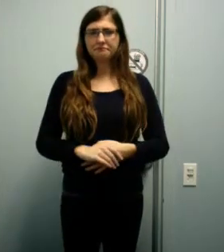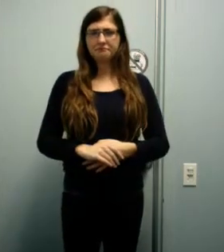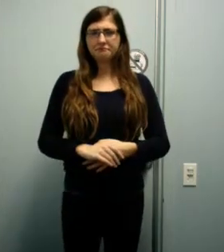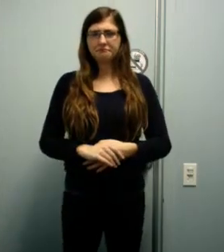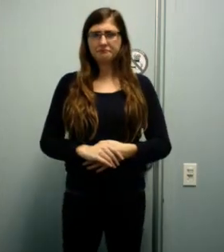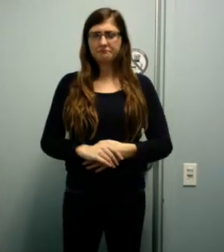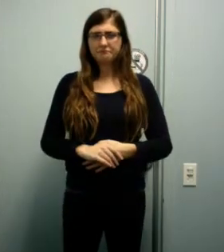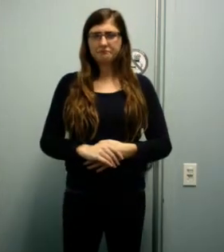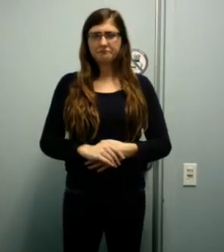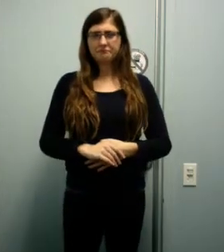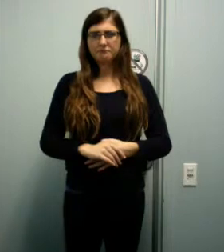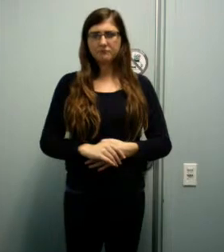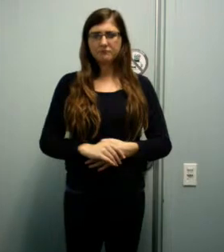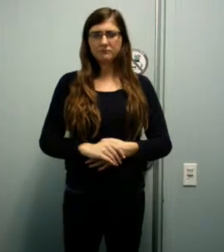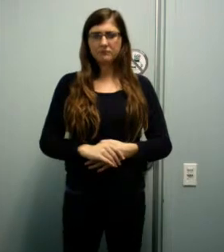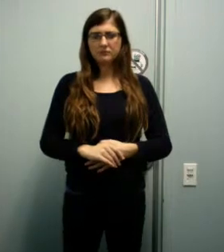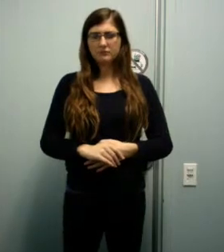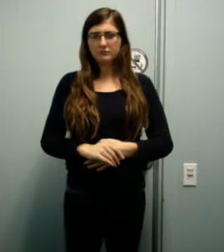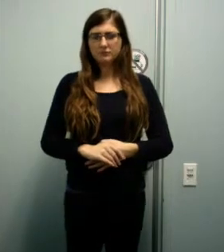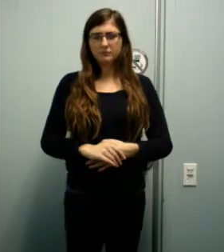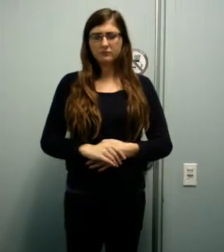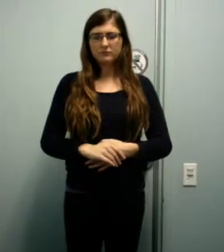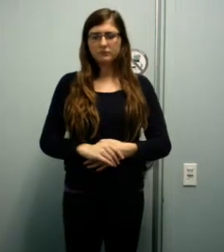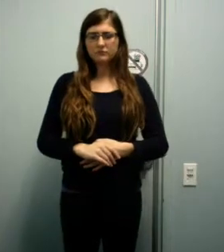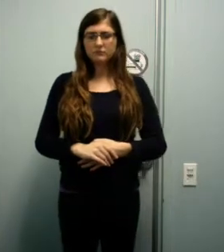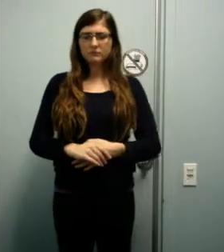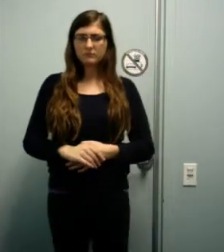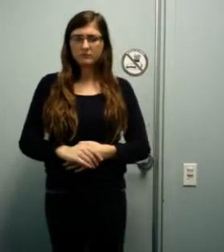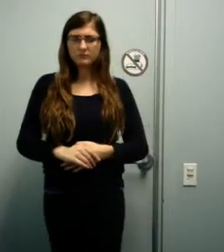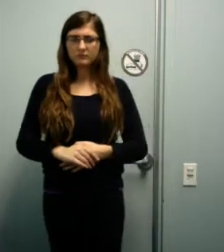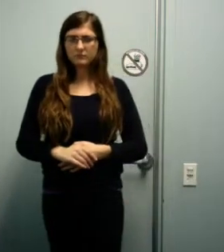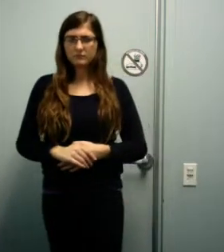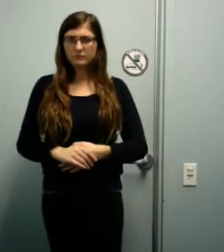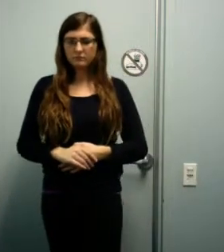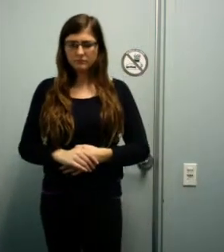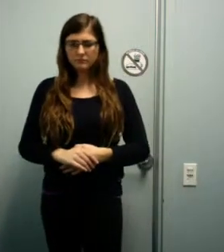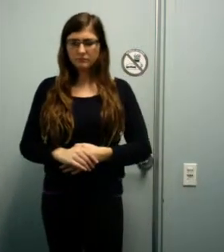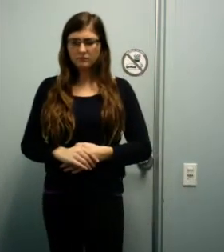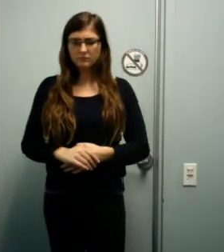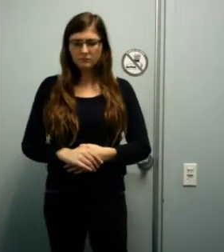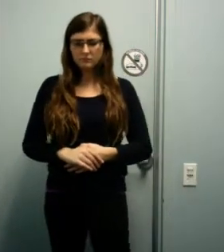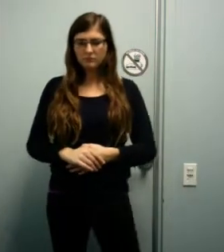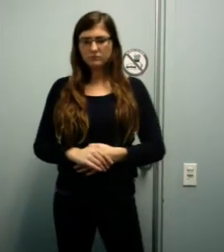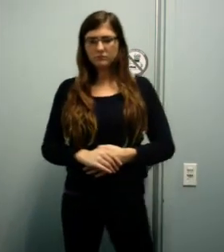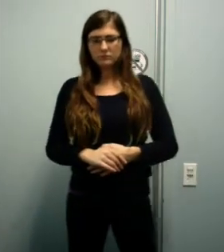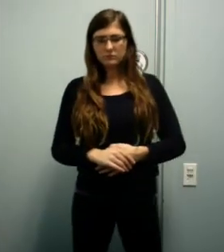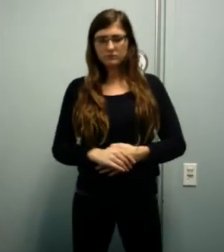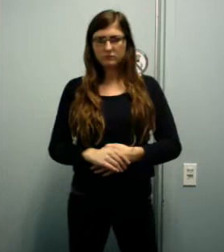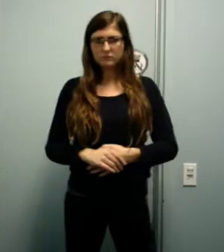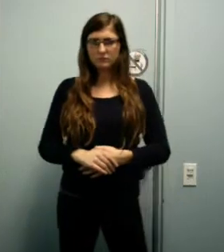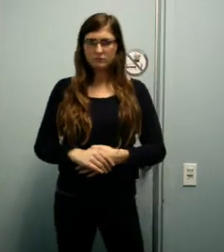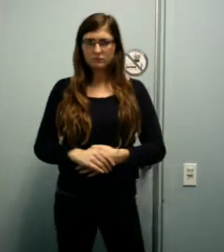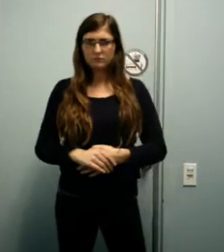Berlitz is basically the premier language training institute in the world. We're broken into three major divisions, the first